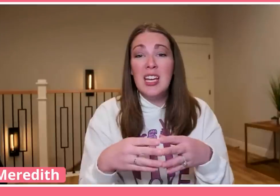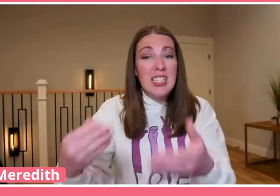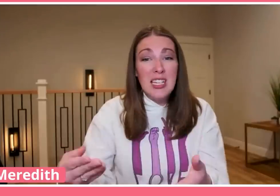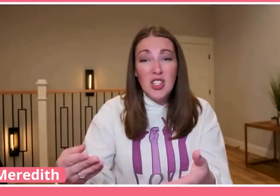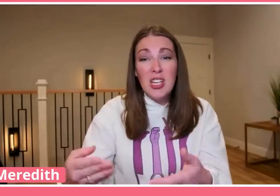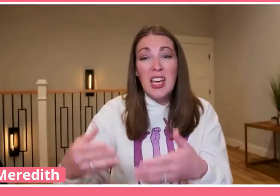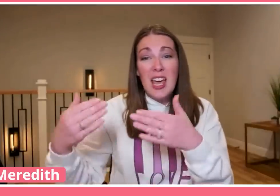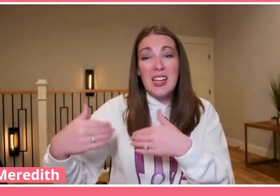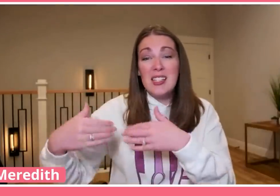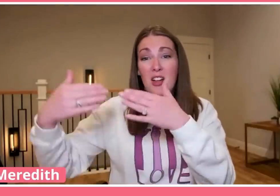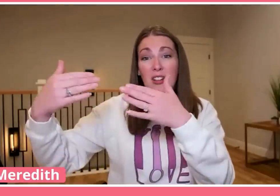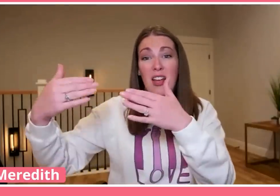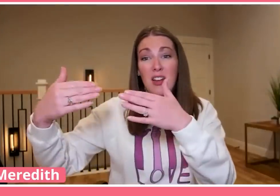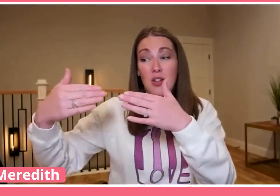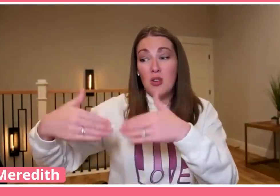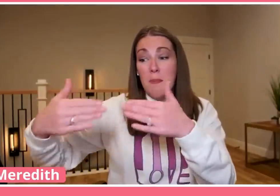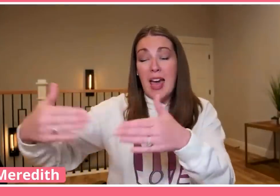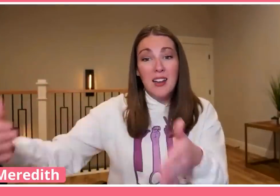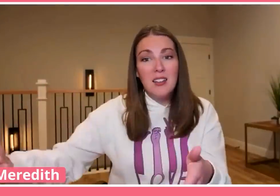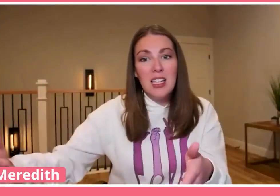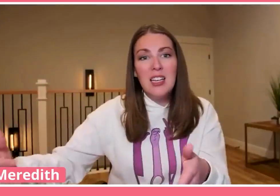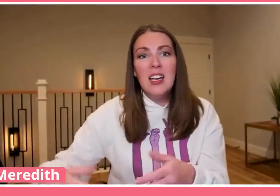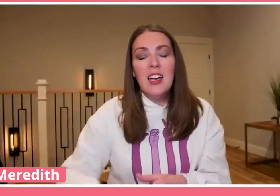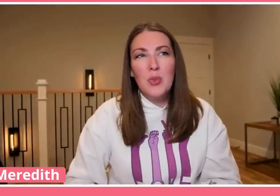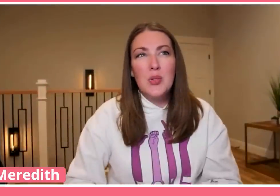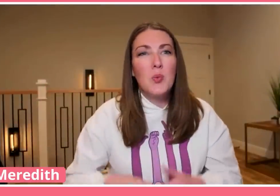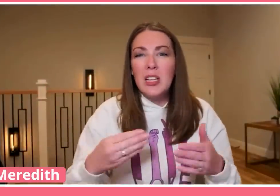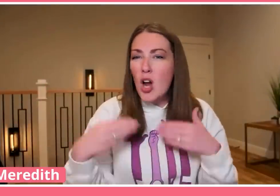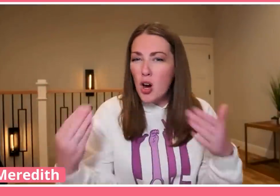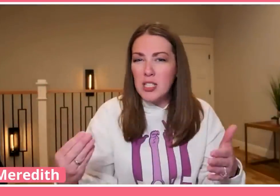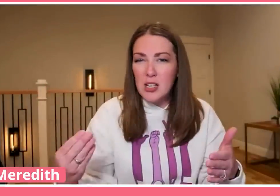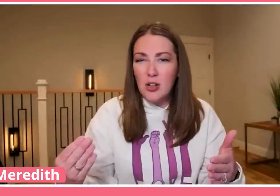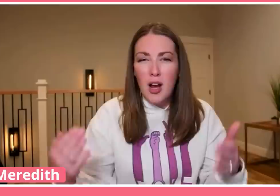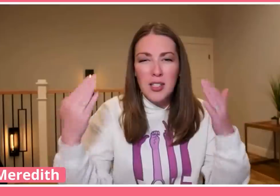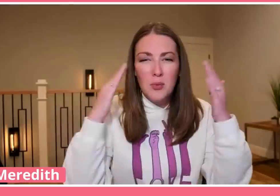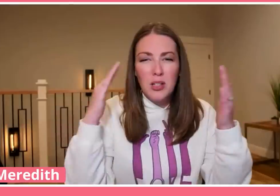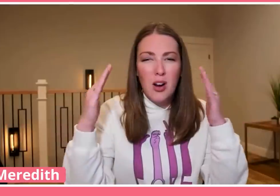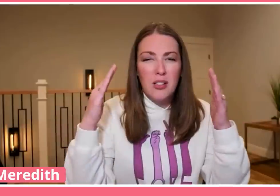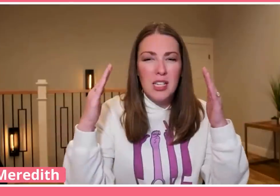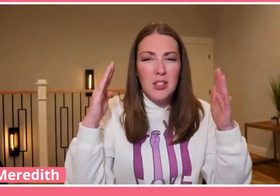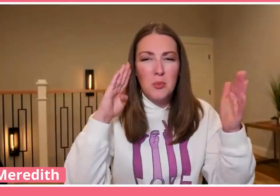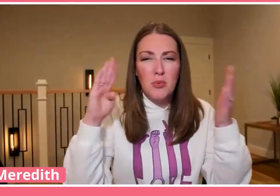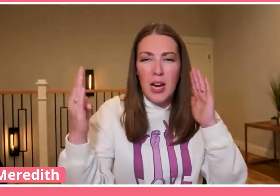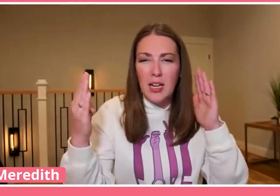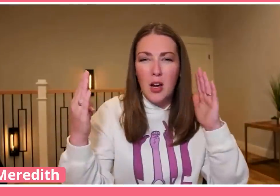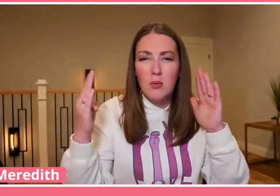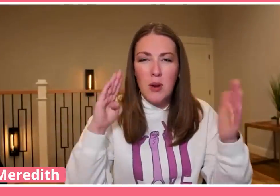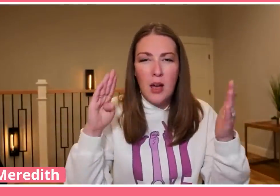teaching ASL grammatically is really hard to get across and really hard to get your brain around